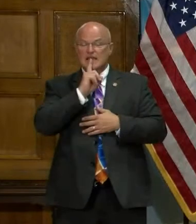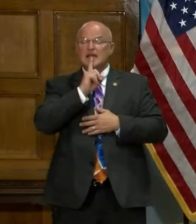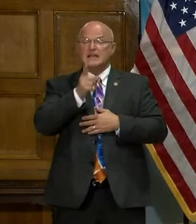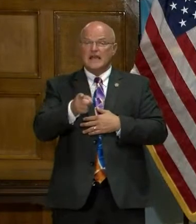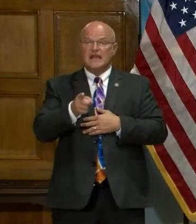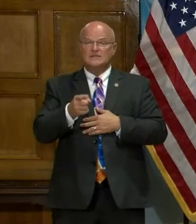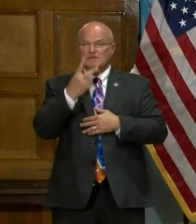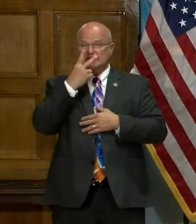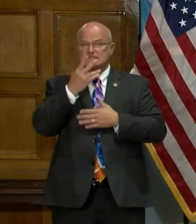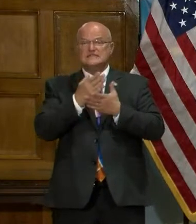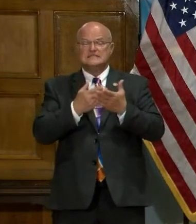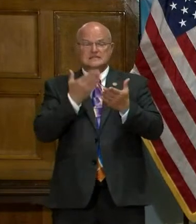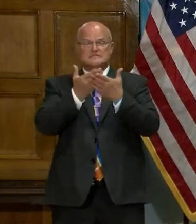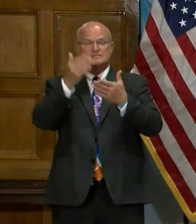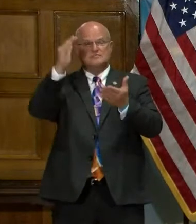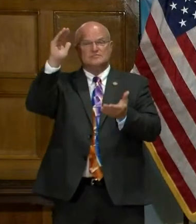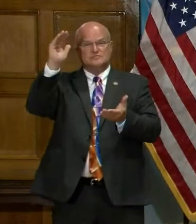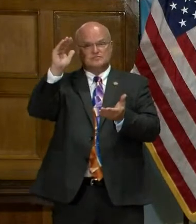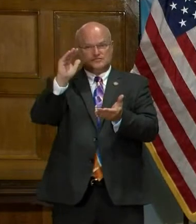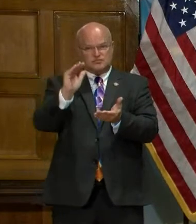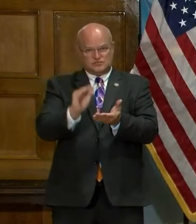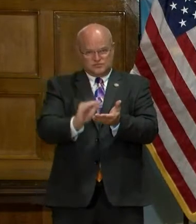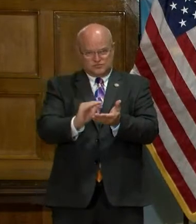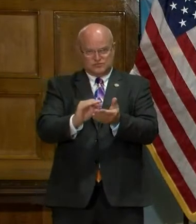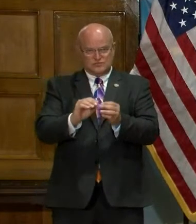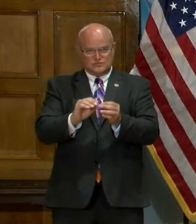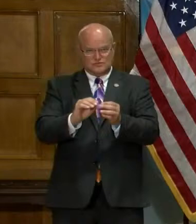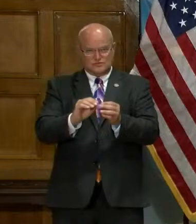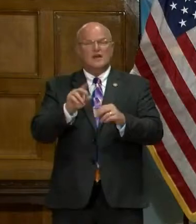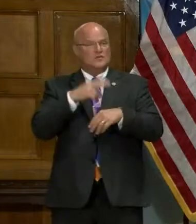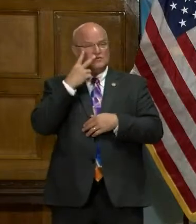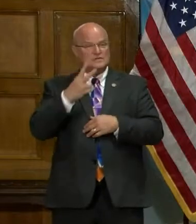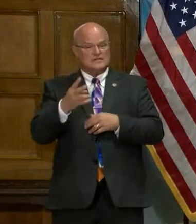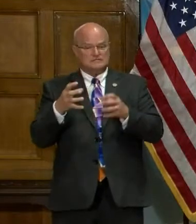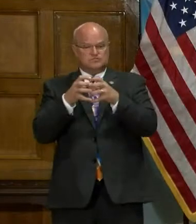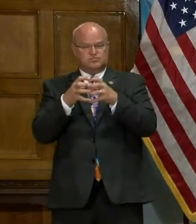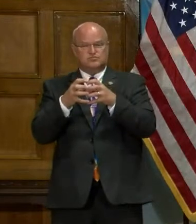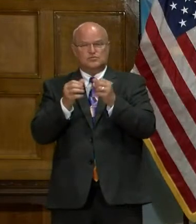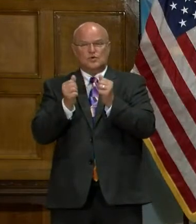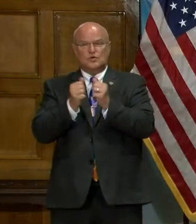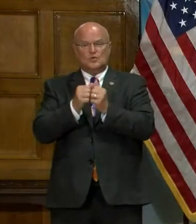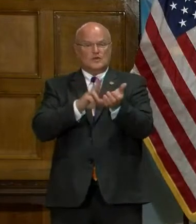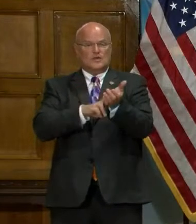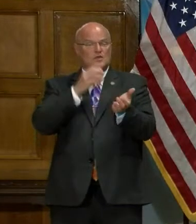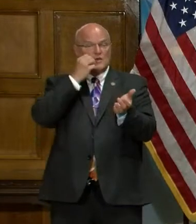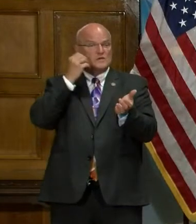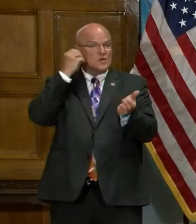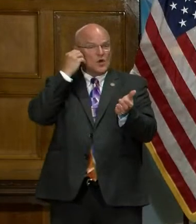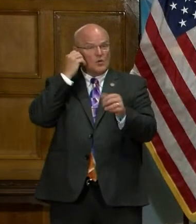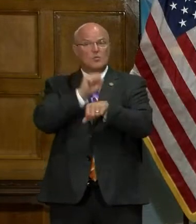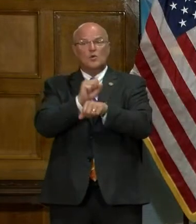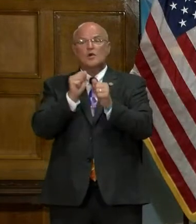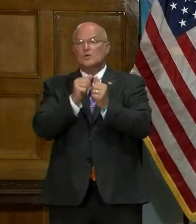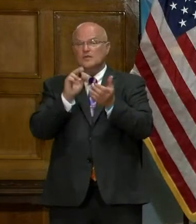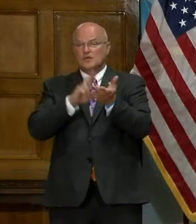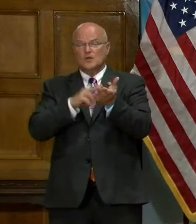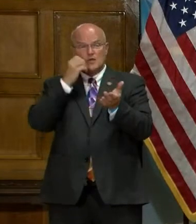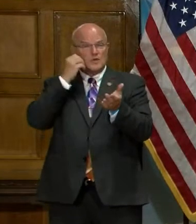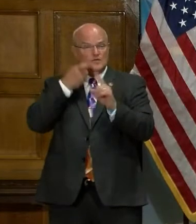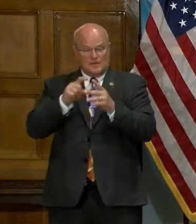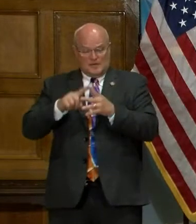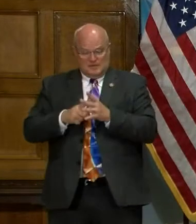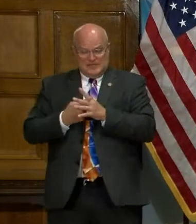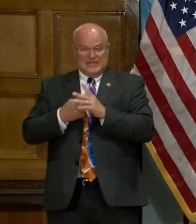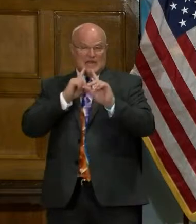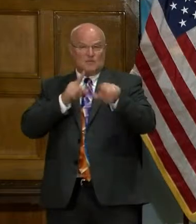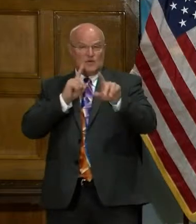actually seen some evidence of decrease there. Of course, we've seen clusters associated with nursing homes. We've been working with them closely from the beginning